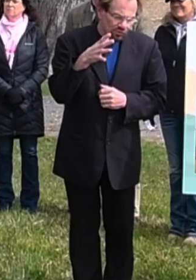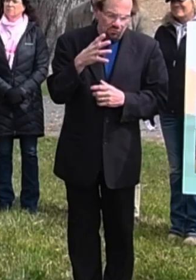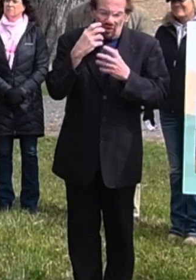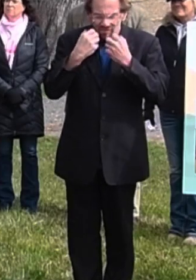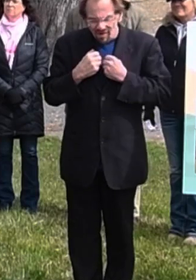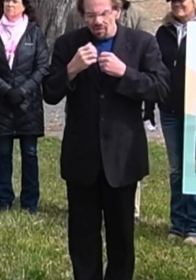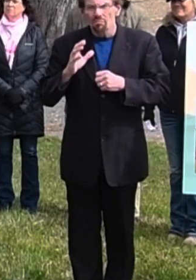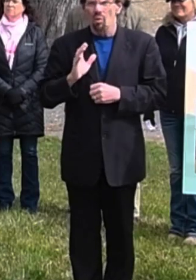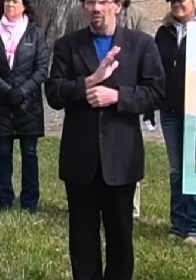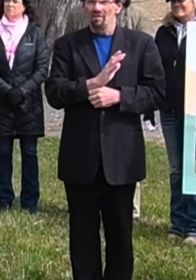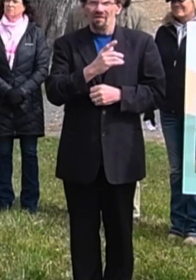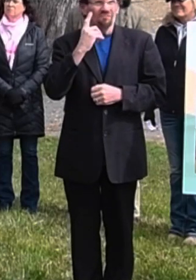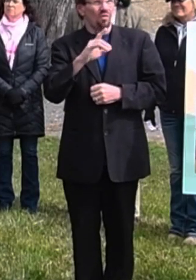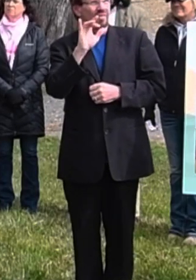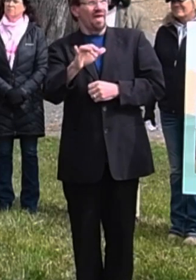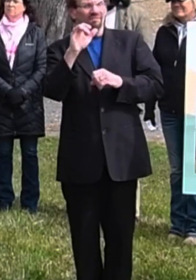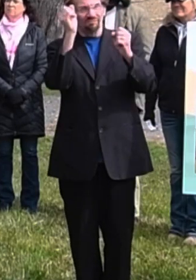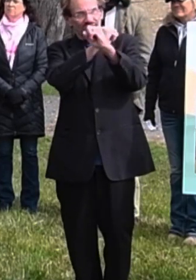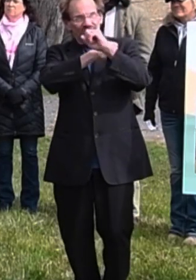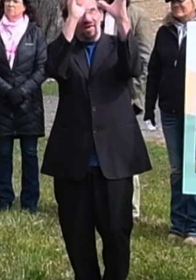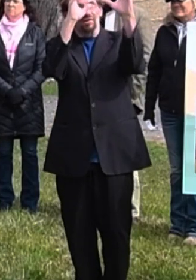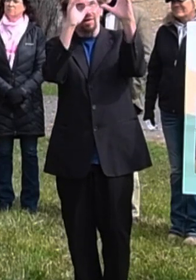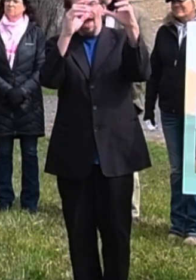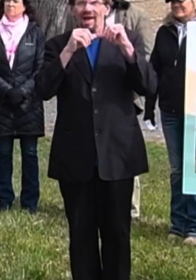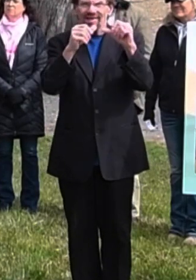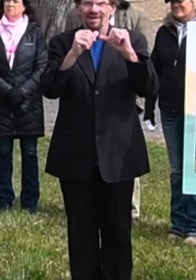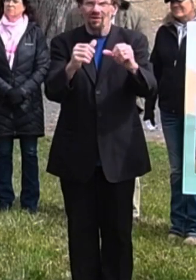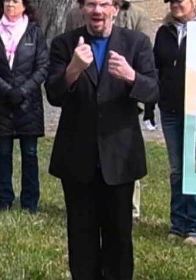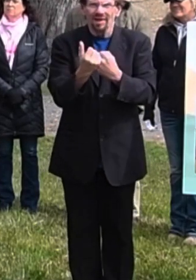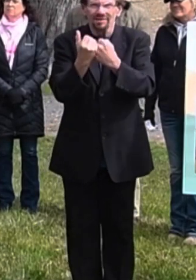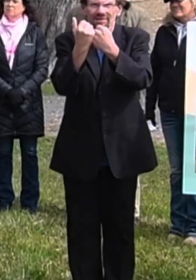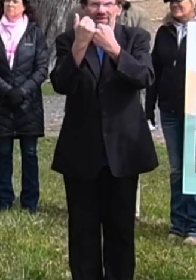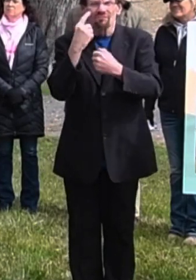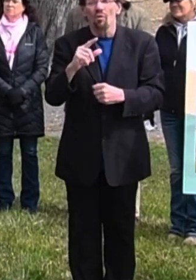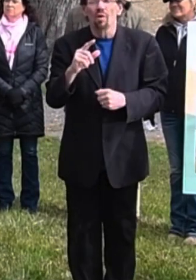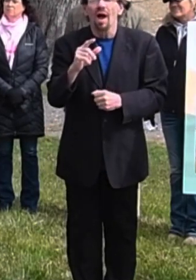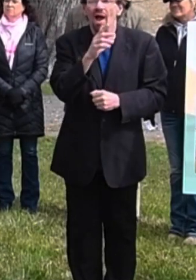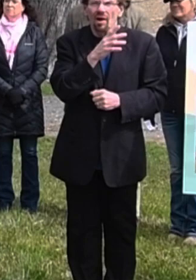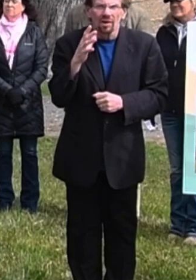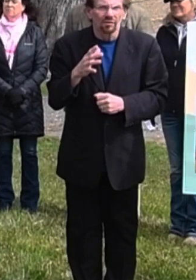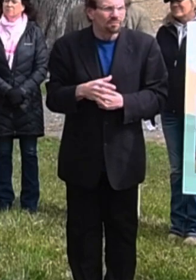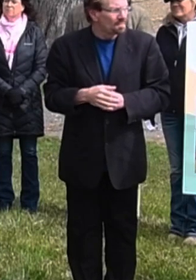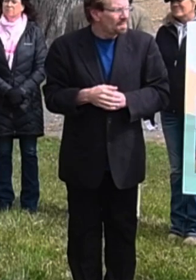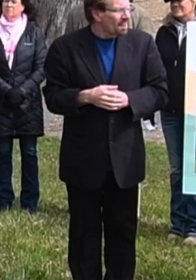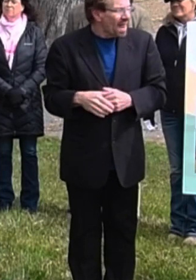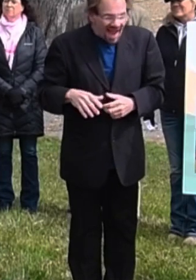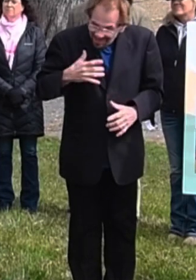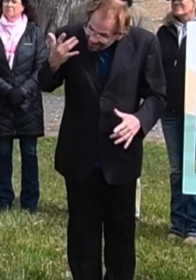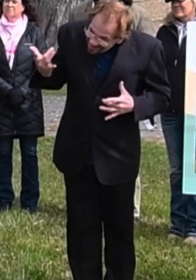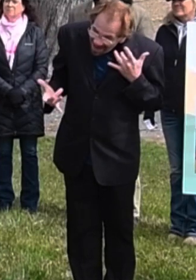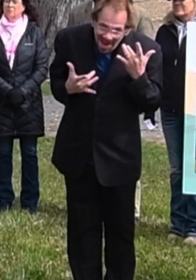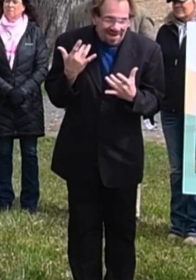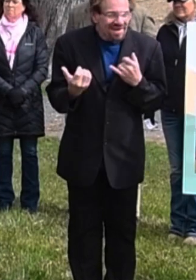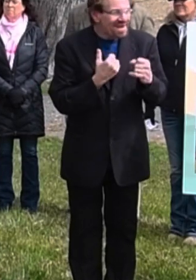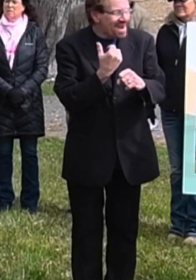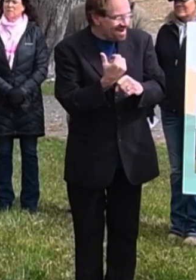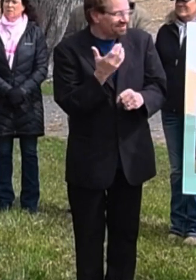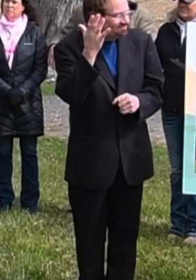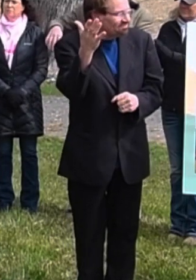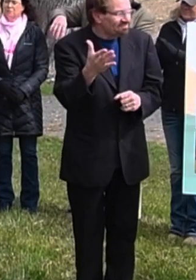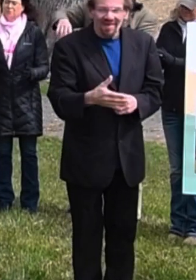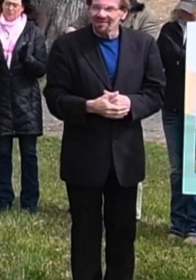their vision and continued advocacy for agriculture. We have an exciting year ahead of us, so thank you very